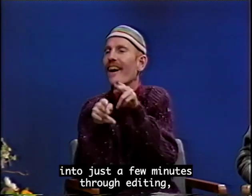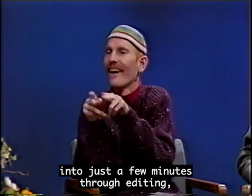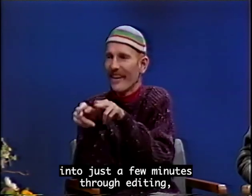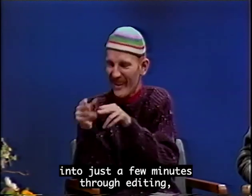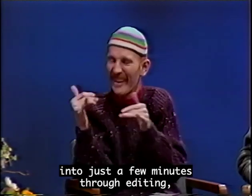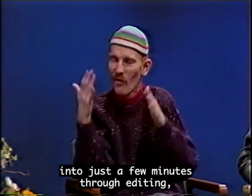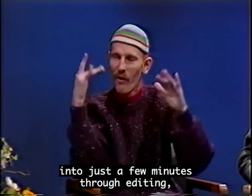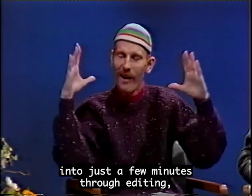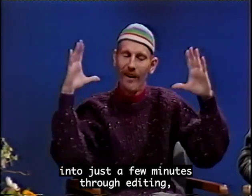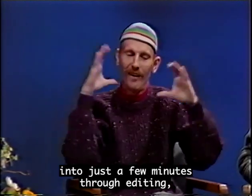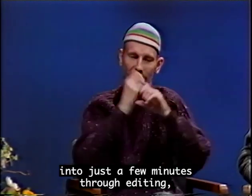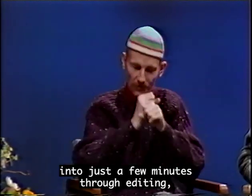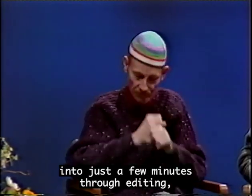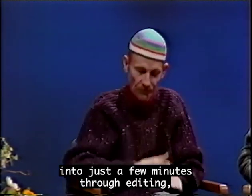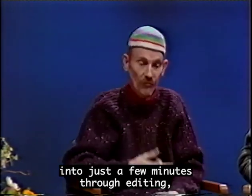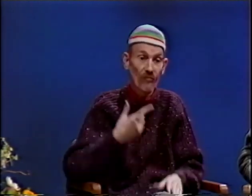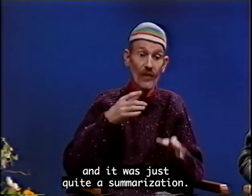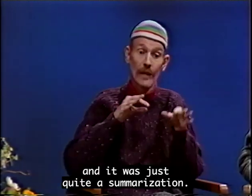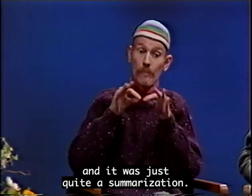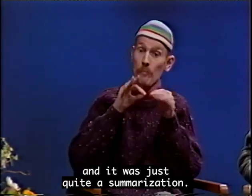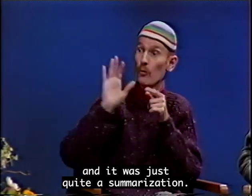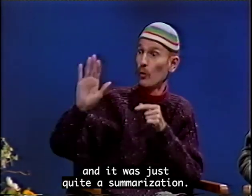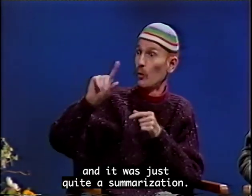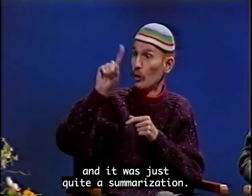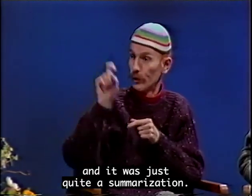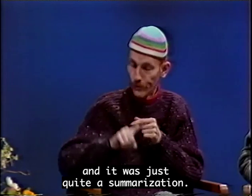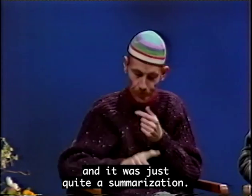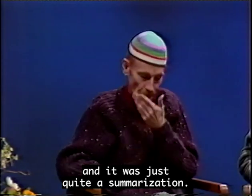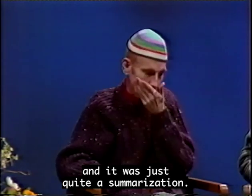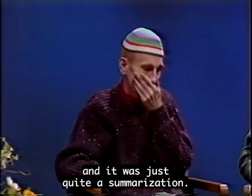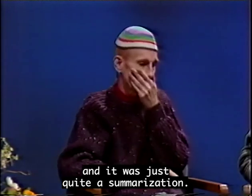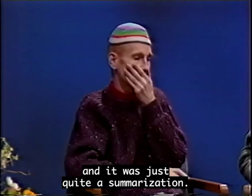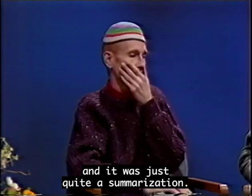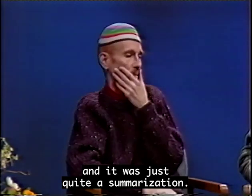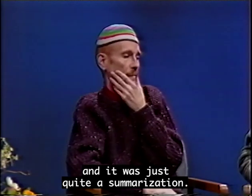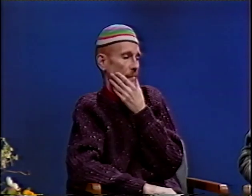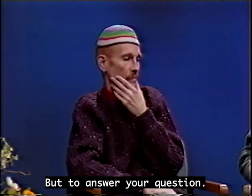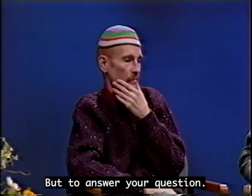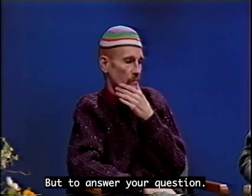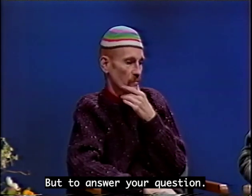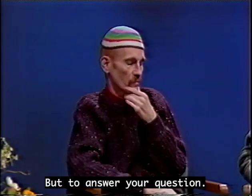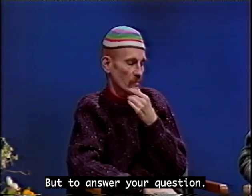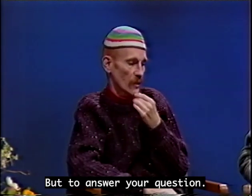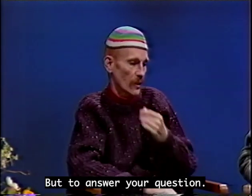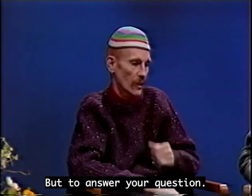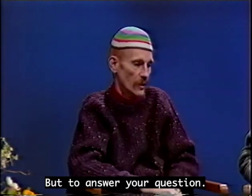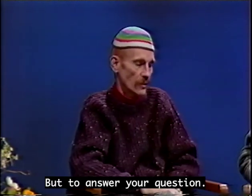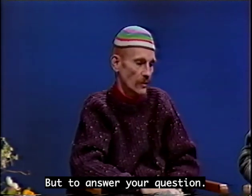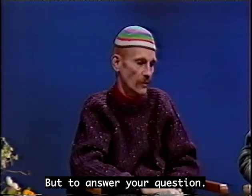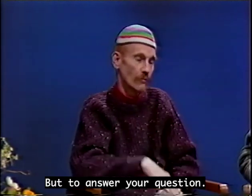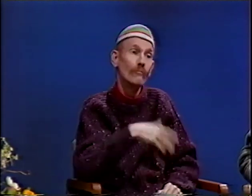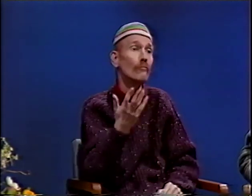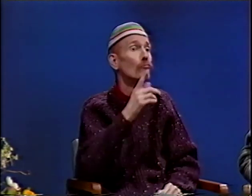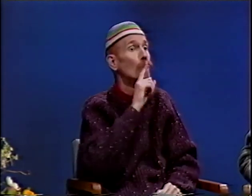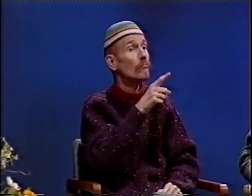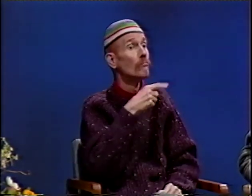a few minutes through editing. I see. And it was just quite a summarization. But to answer your question,